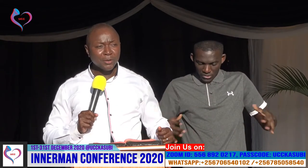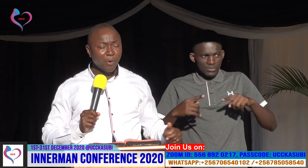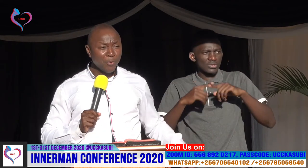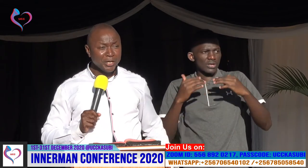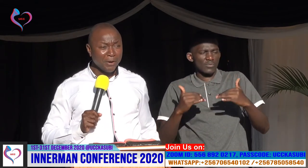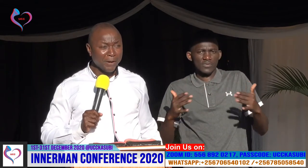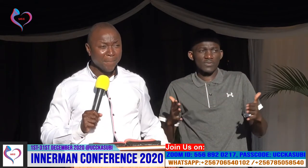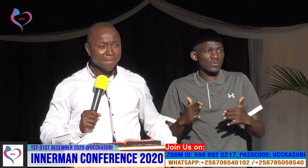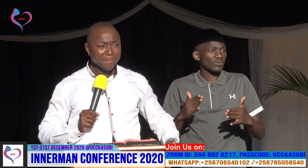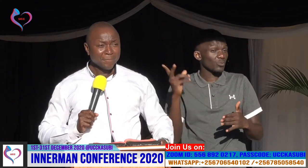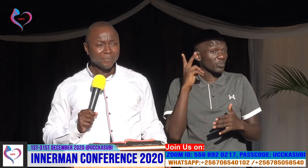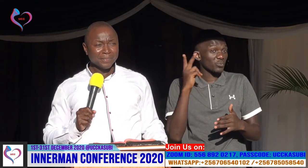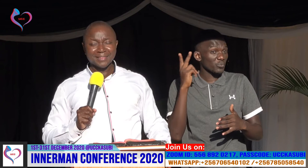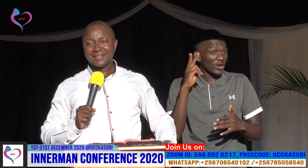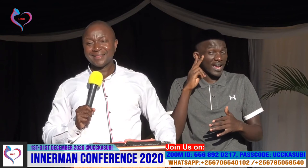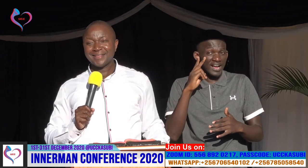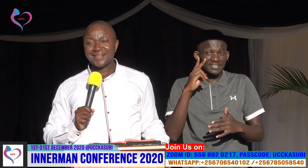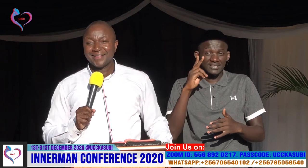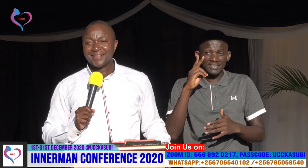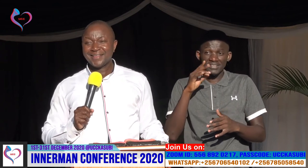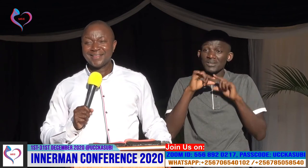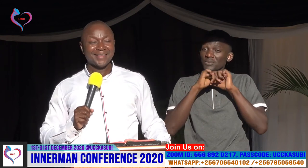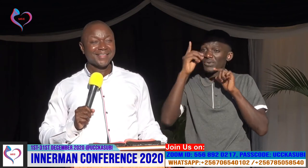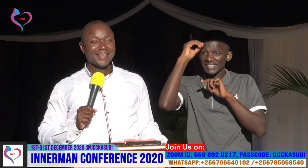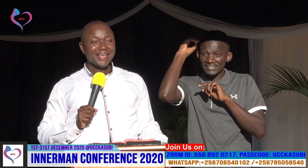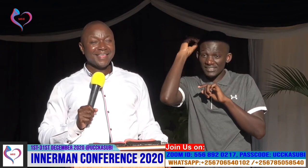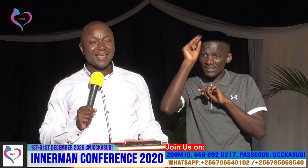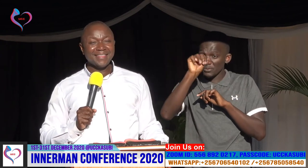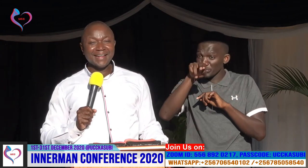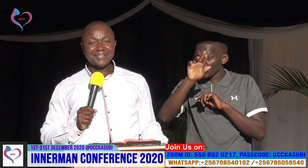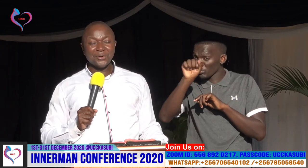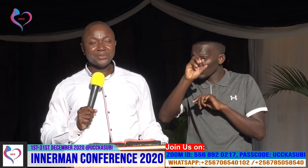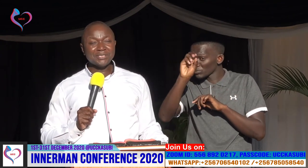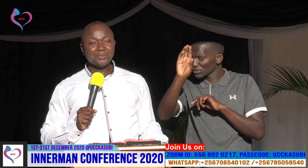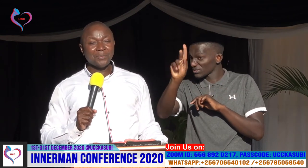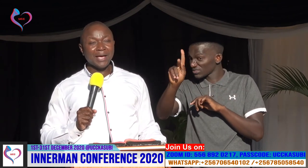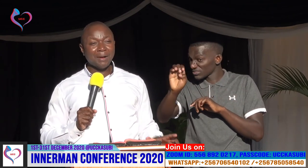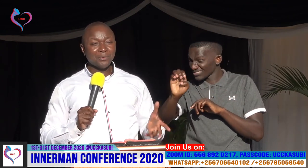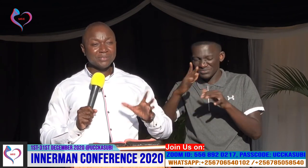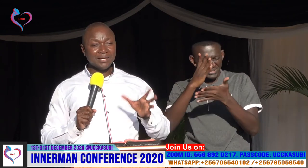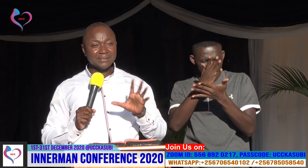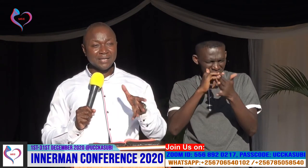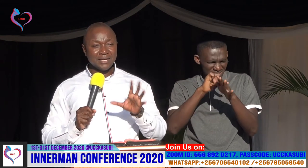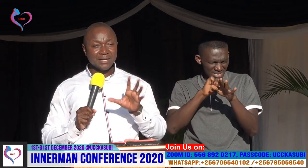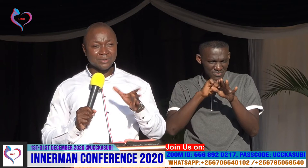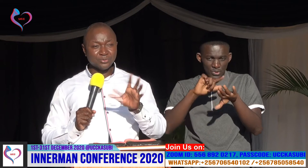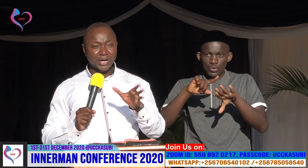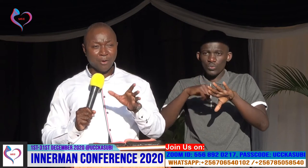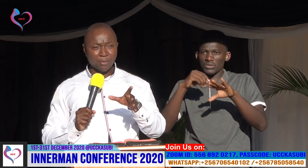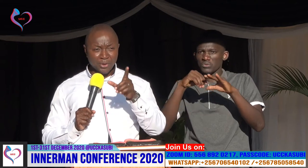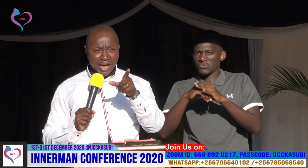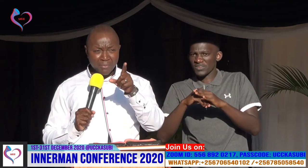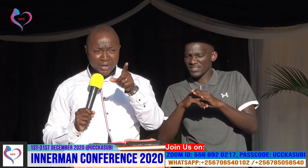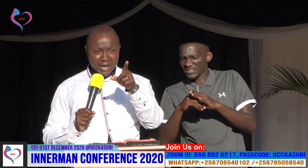impose. Mumuulide wano. Did you hear Pastor Msoke talking about his size? That olusi bwobeera mu size erye